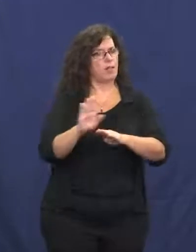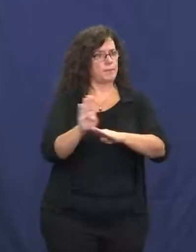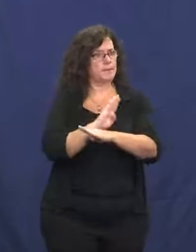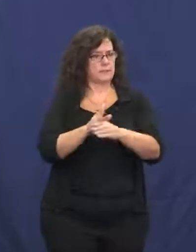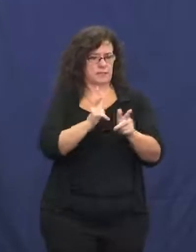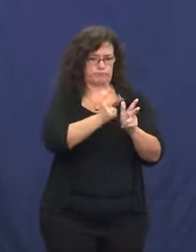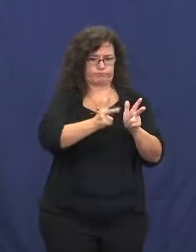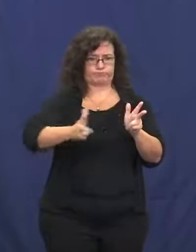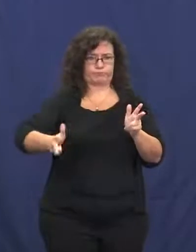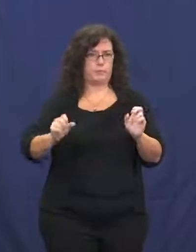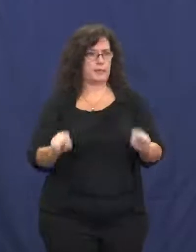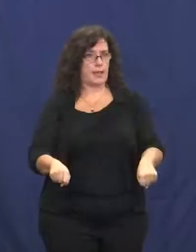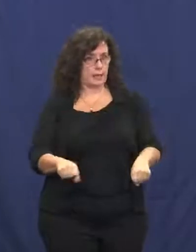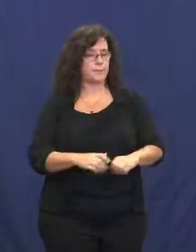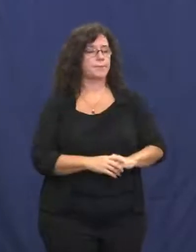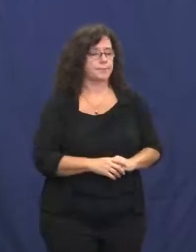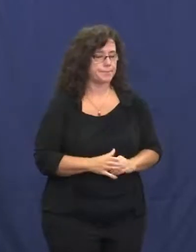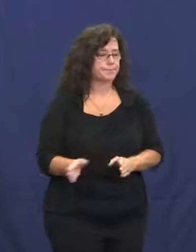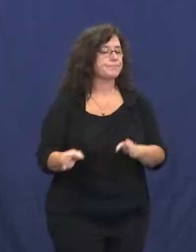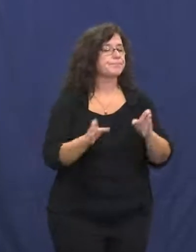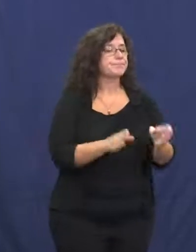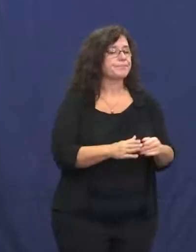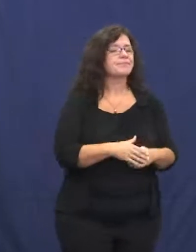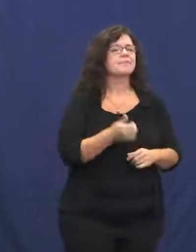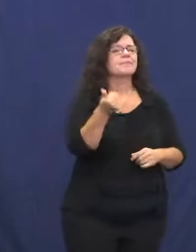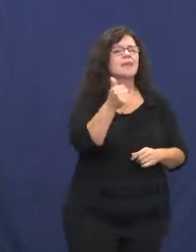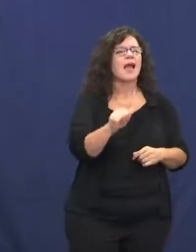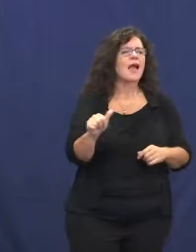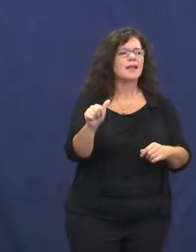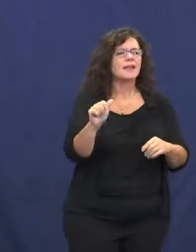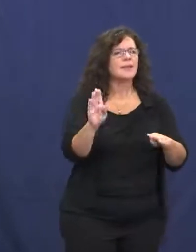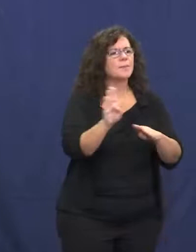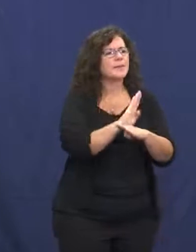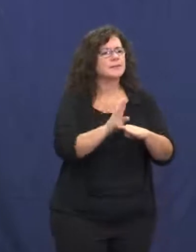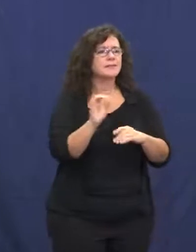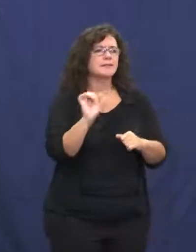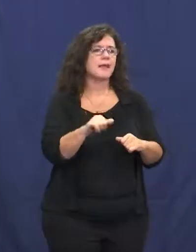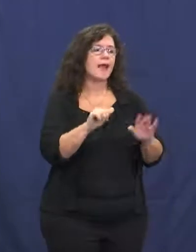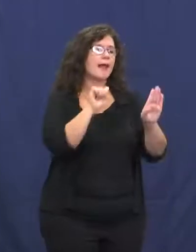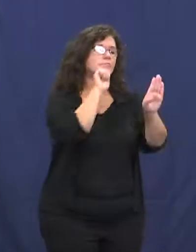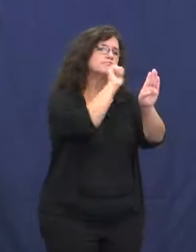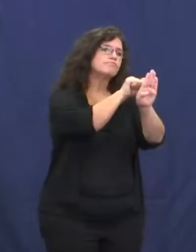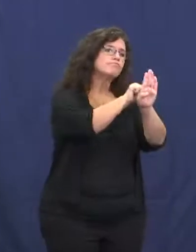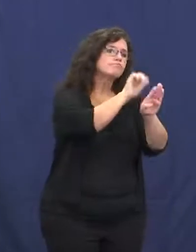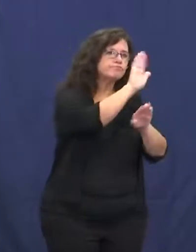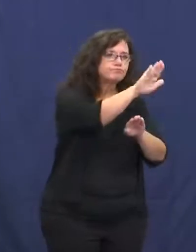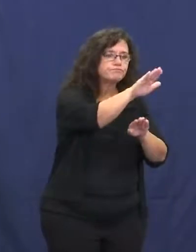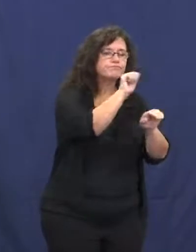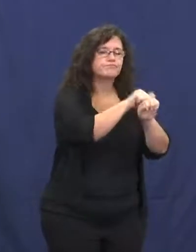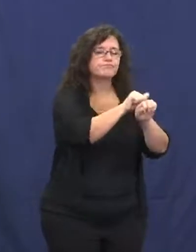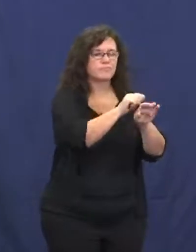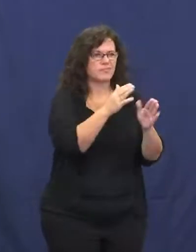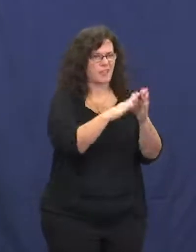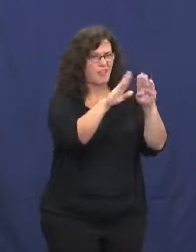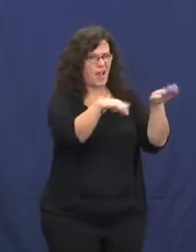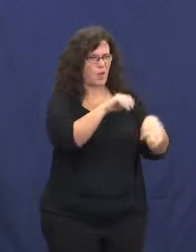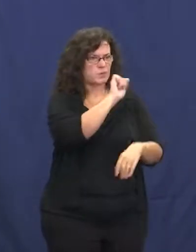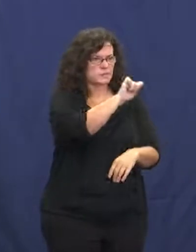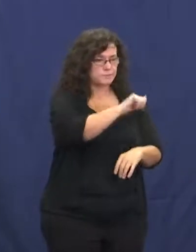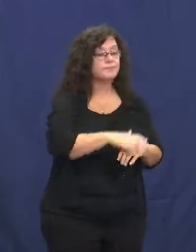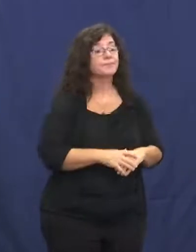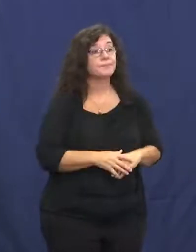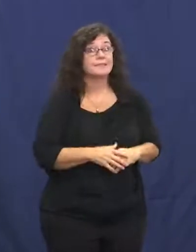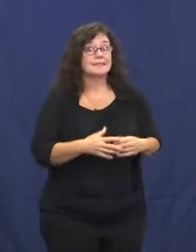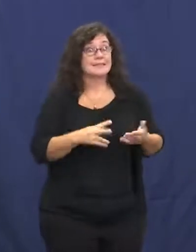And finally, door-to-door activities. I want to clarify that at this point, campaign and political workers, they may go